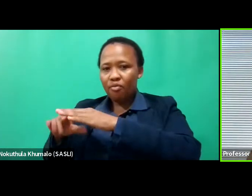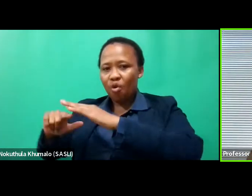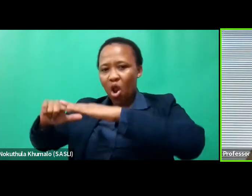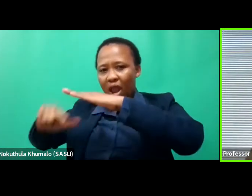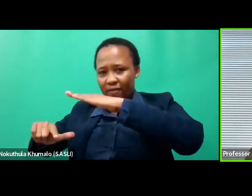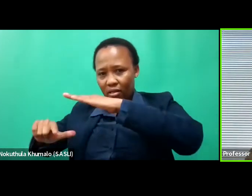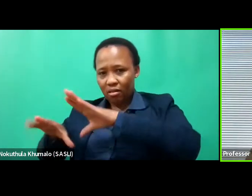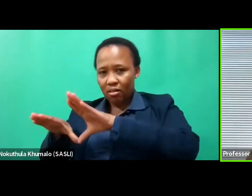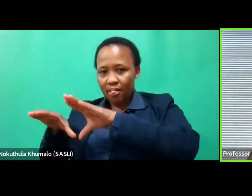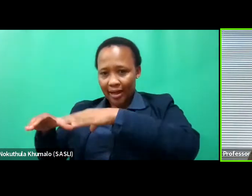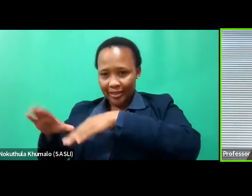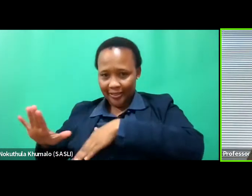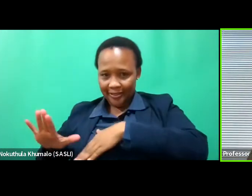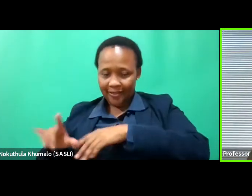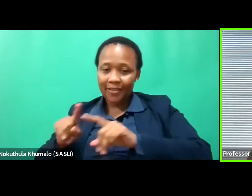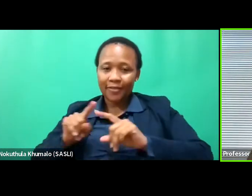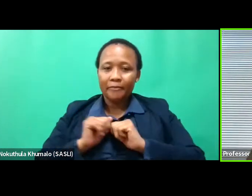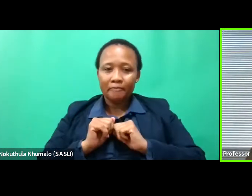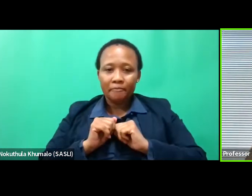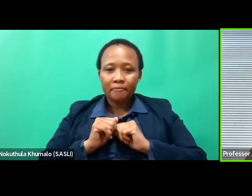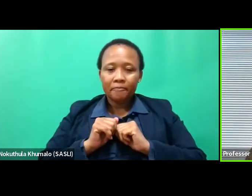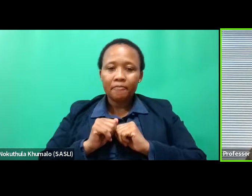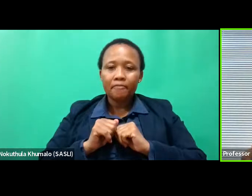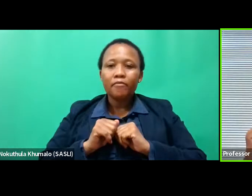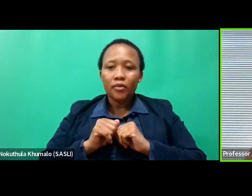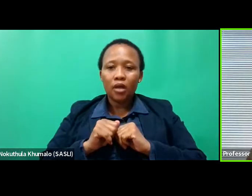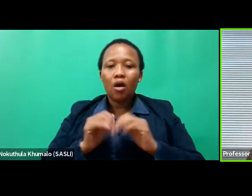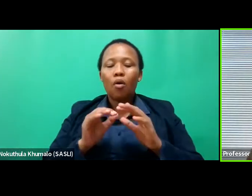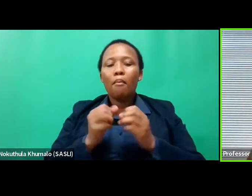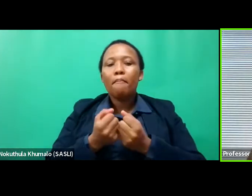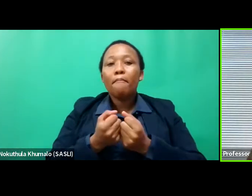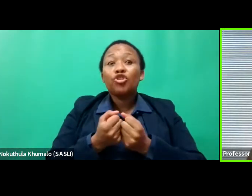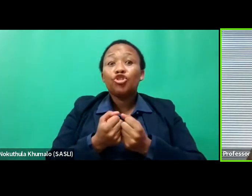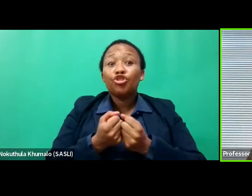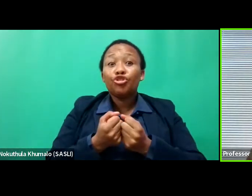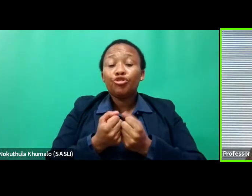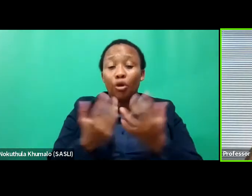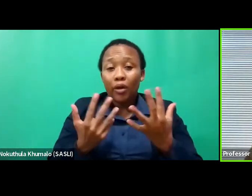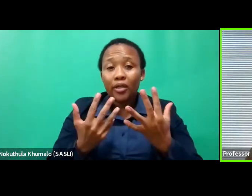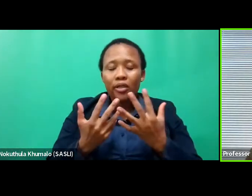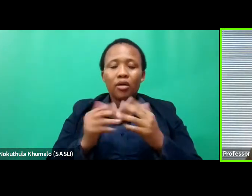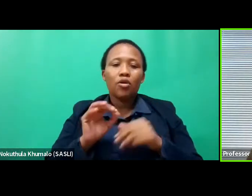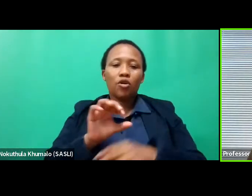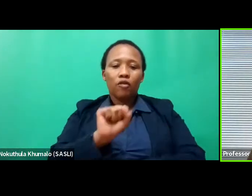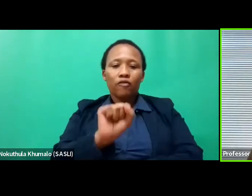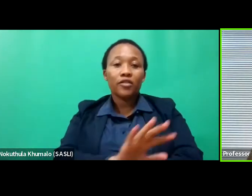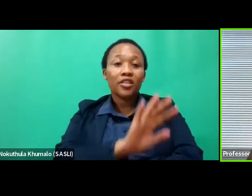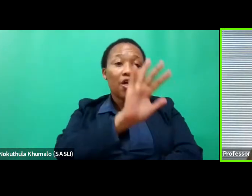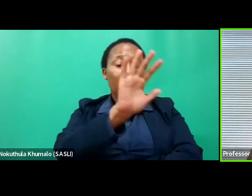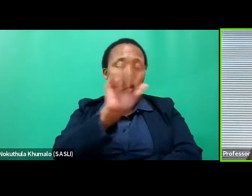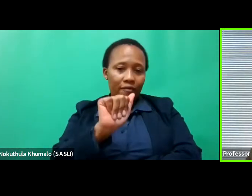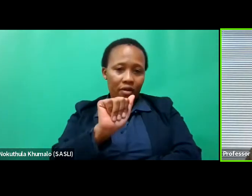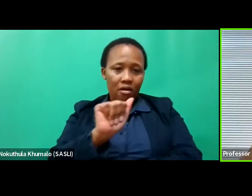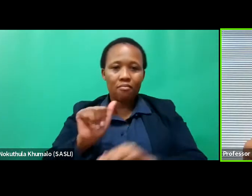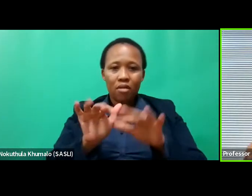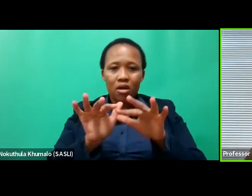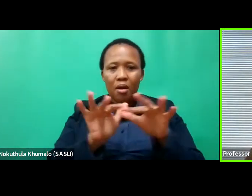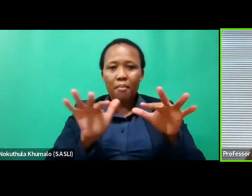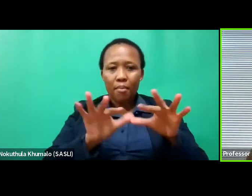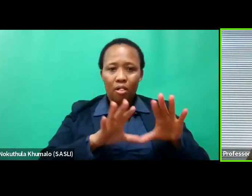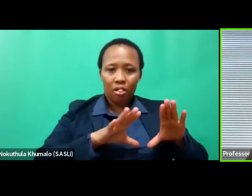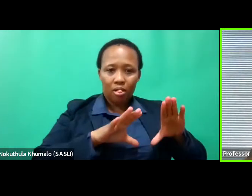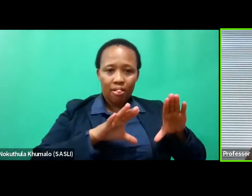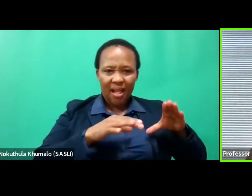South Africa are challenged with. And the problem is that there's a relationship